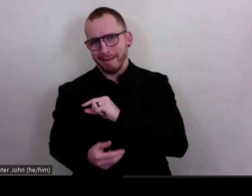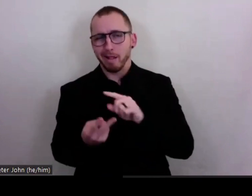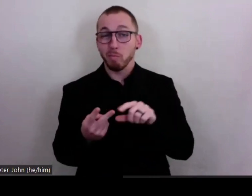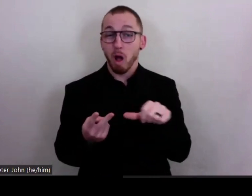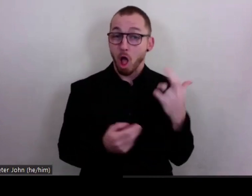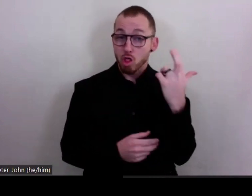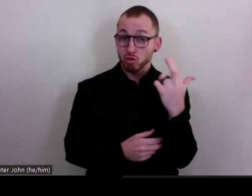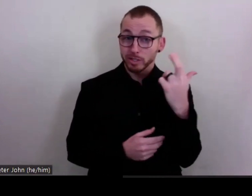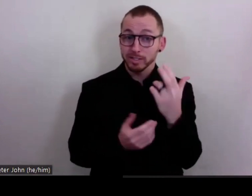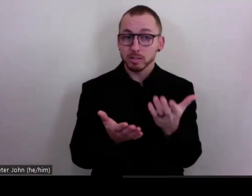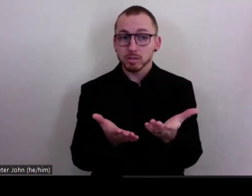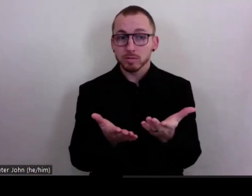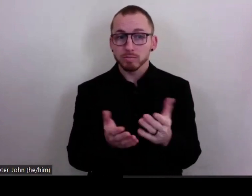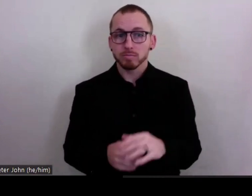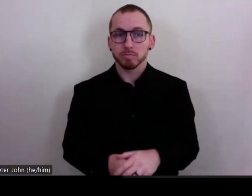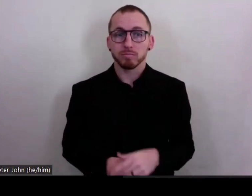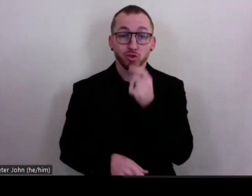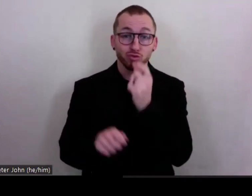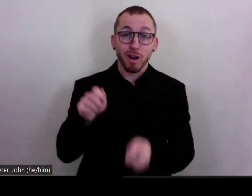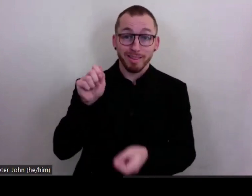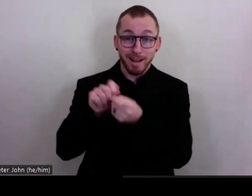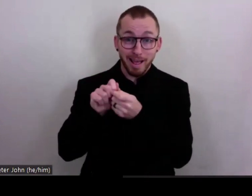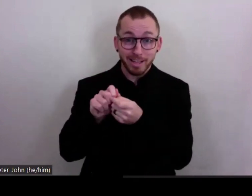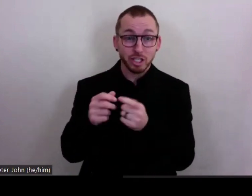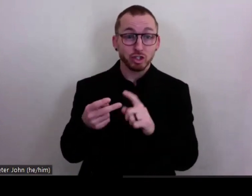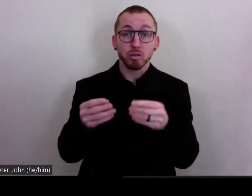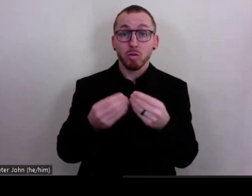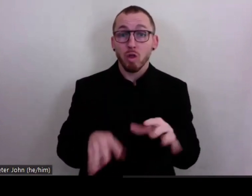You will retaliation, you will lose your job,